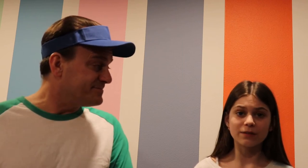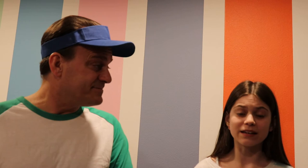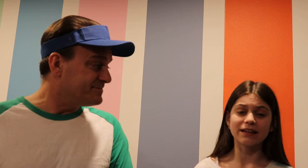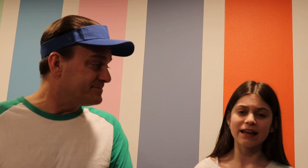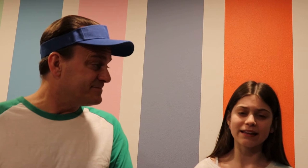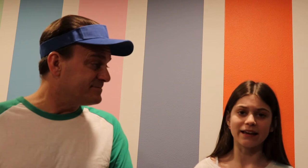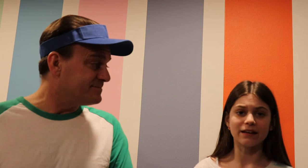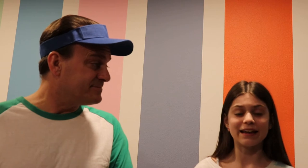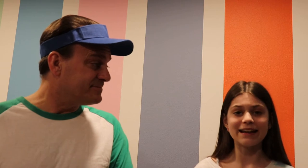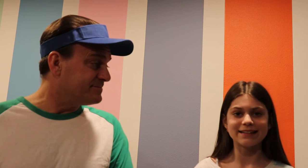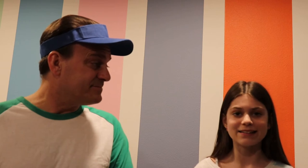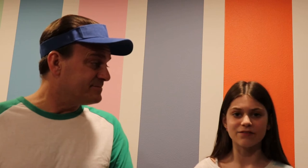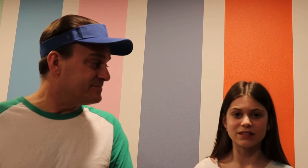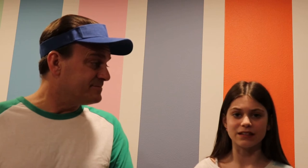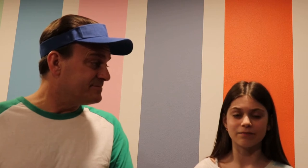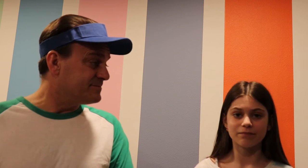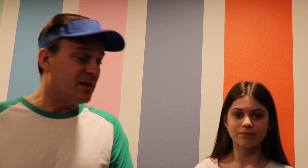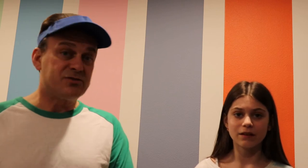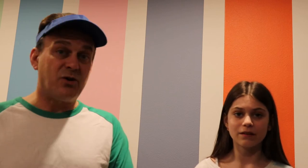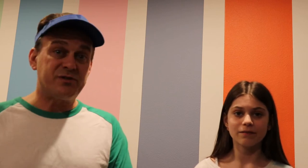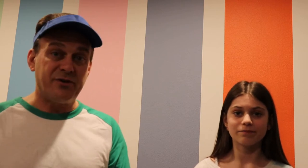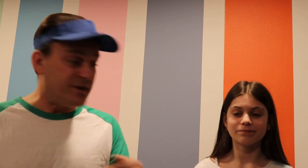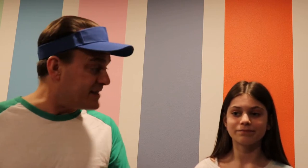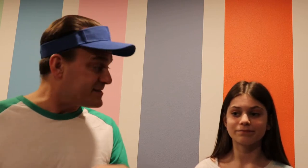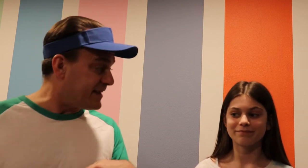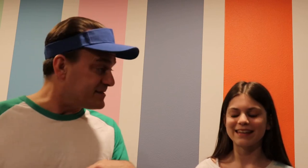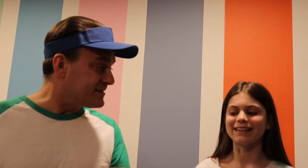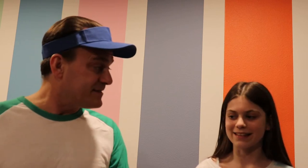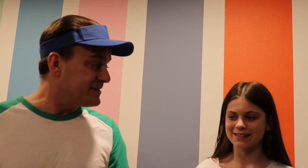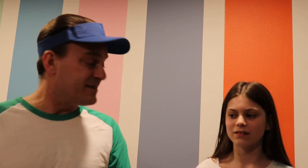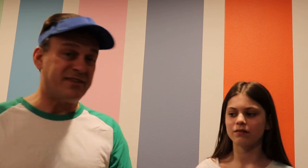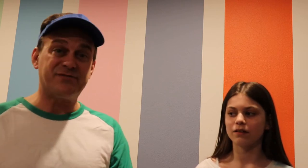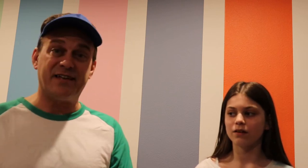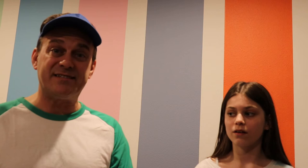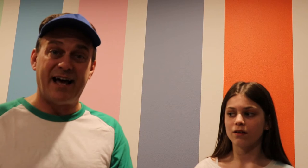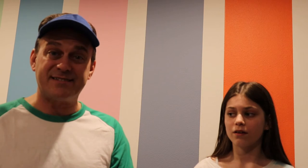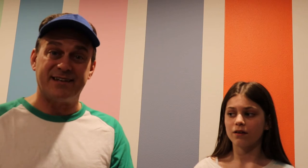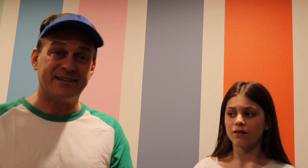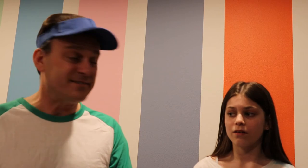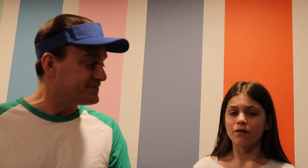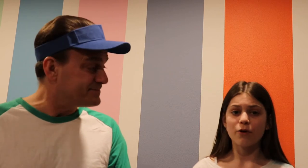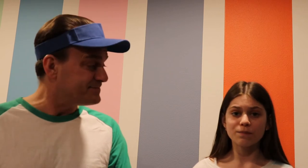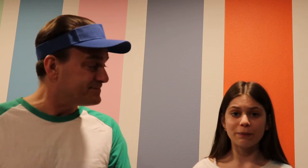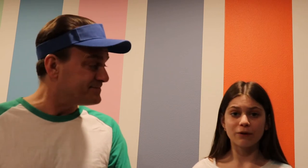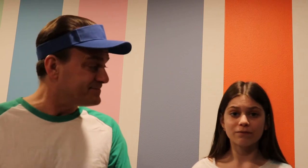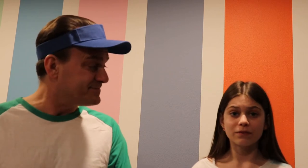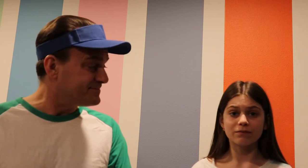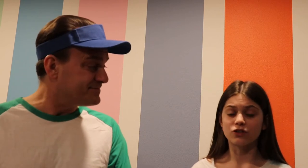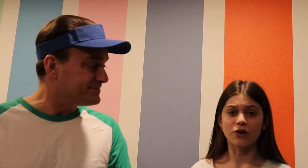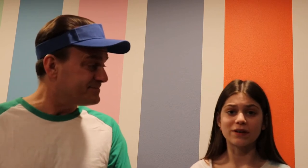in Connecticut in 1817. So it was here in the United States? Yes. That's fantastic. Most people don't know what